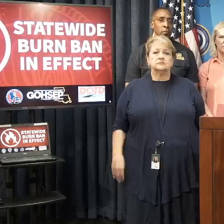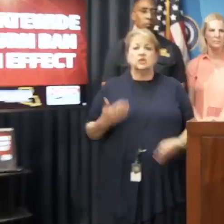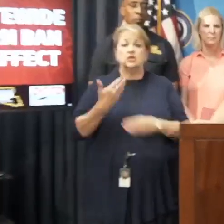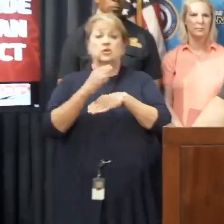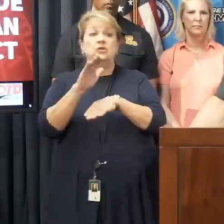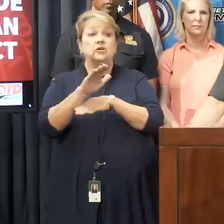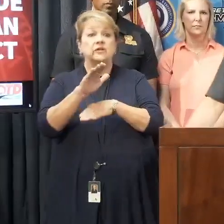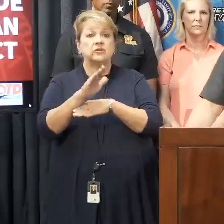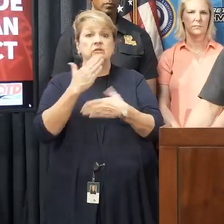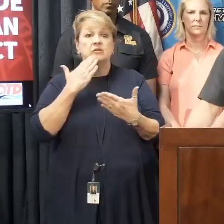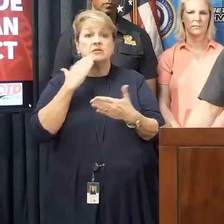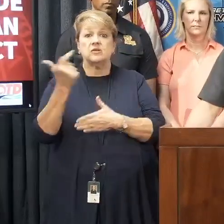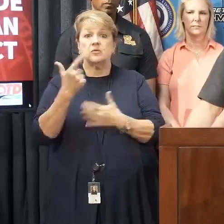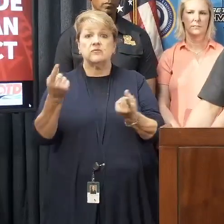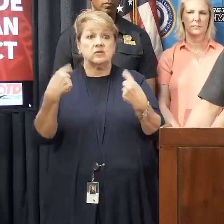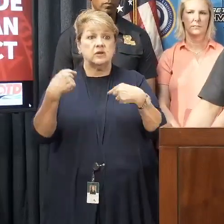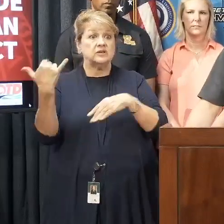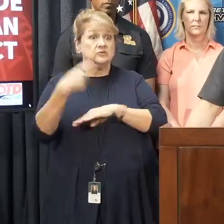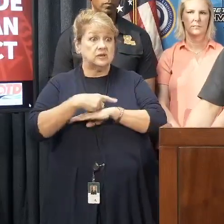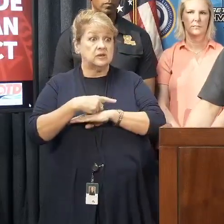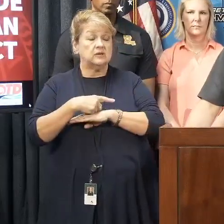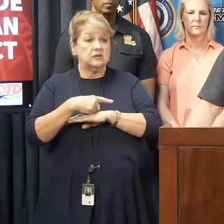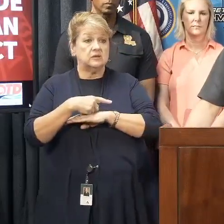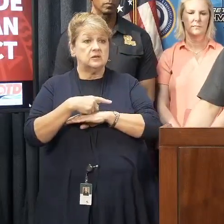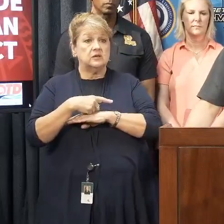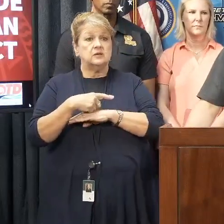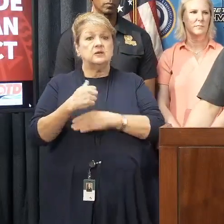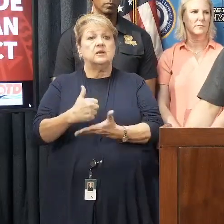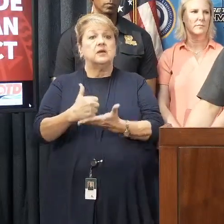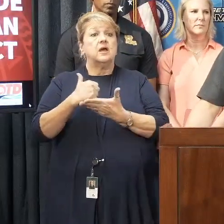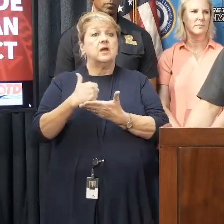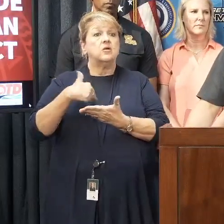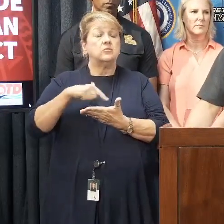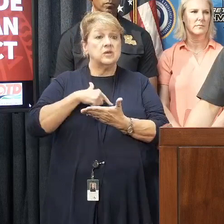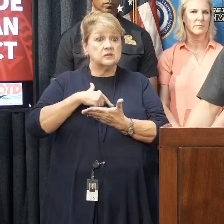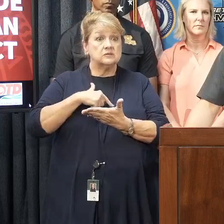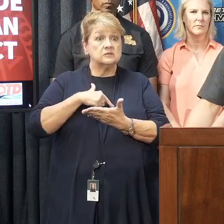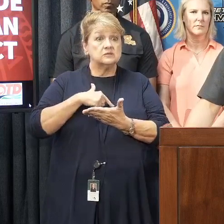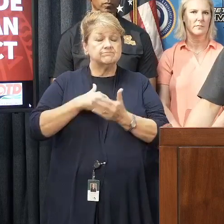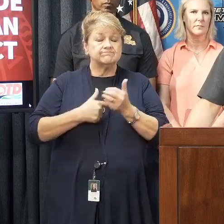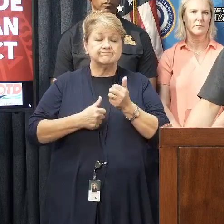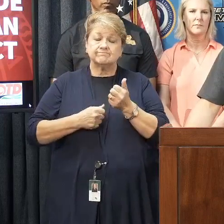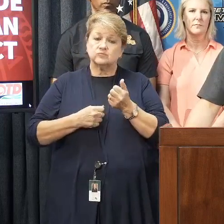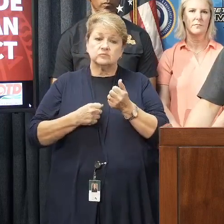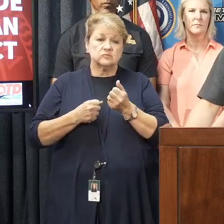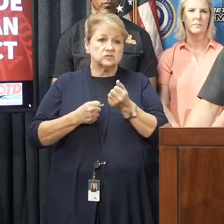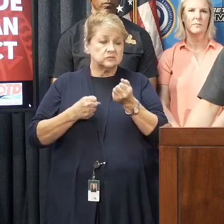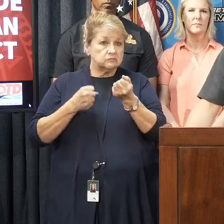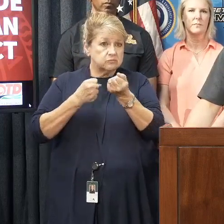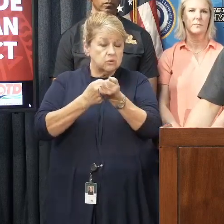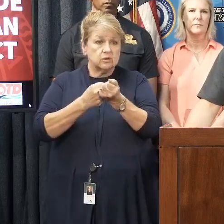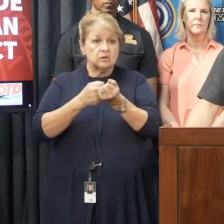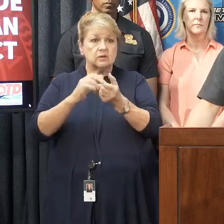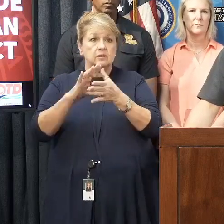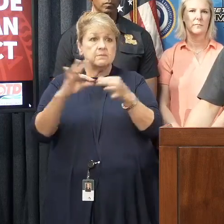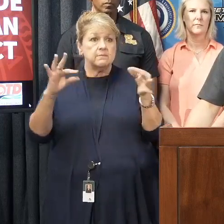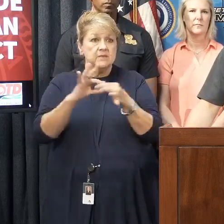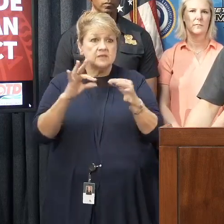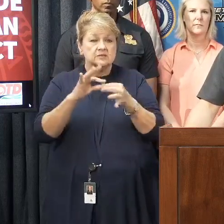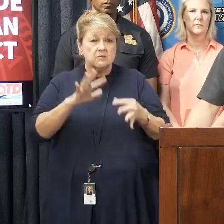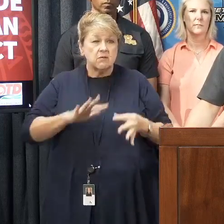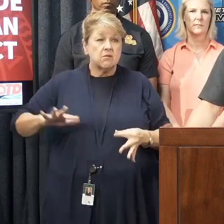Good afternoon, and thank you all for being here today to help us reinforce the important messaging around the